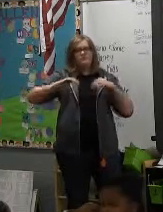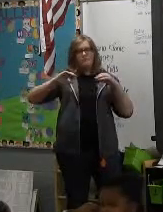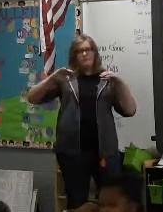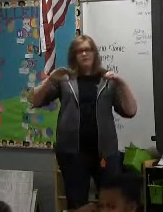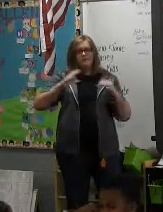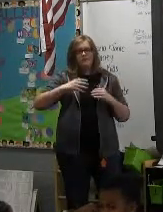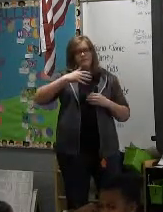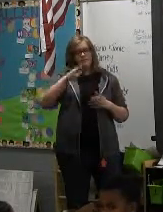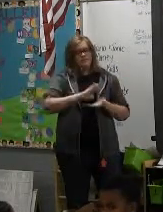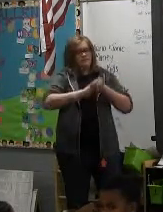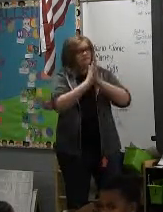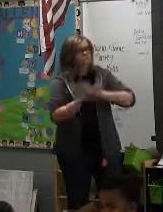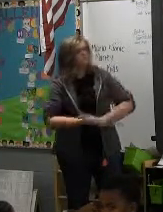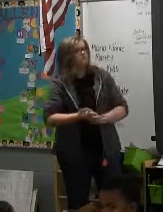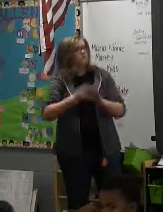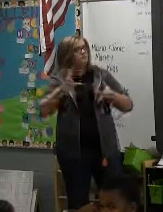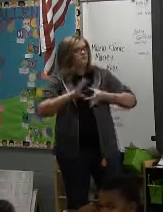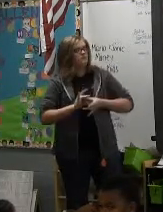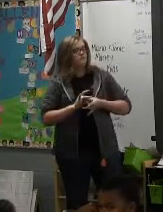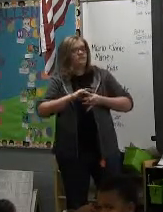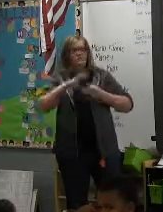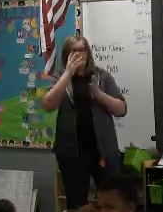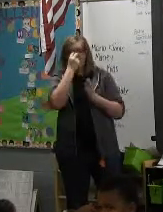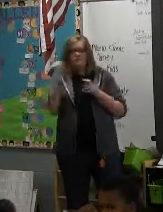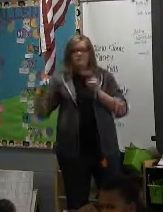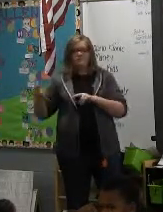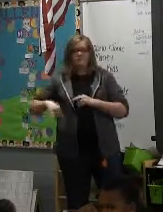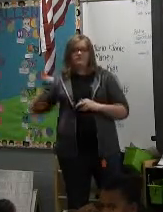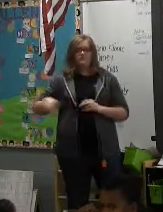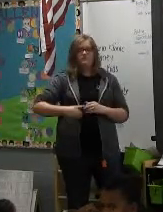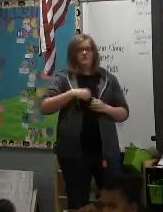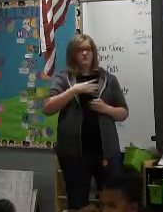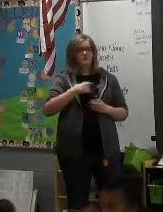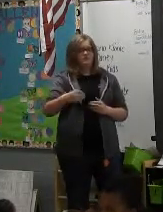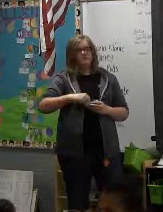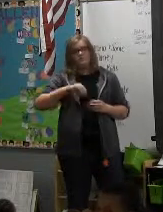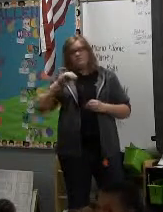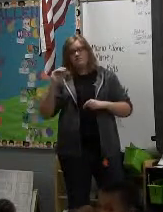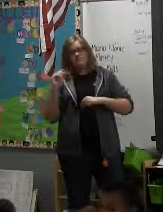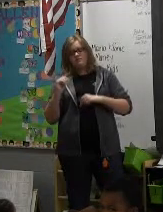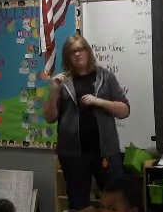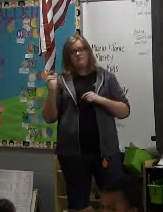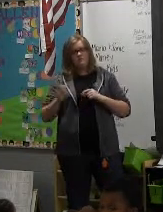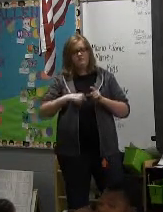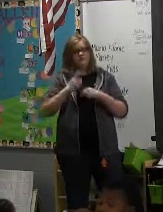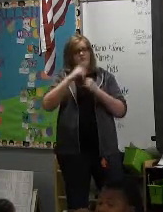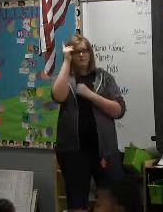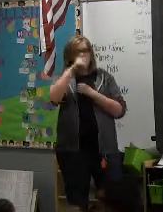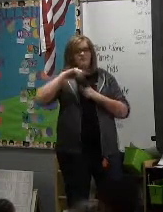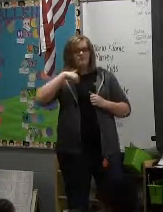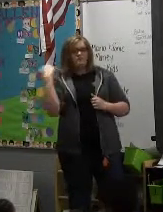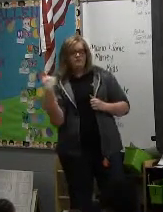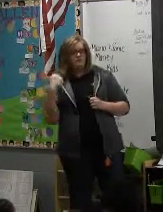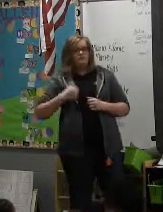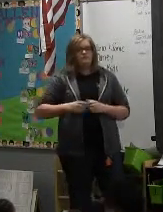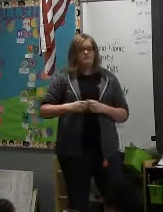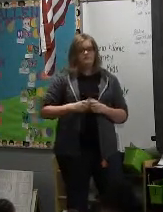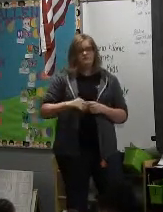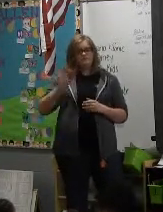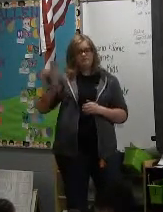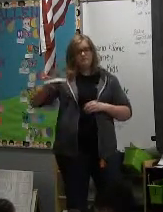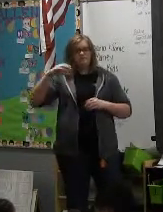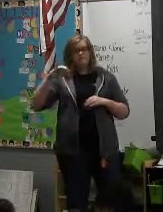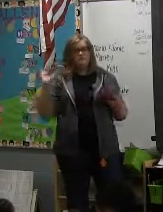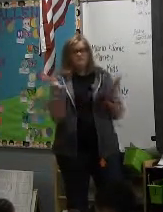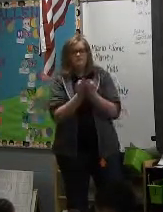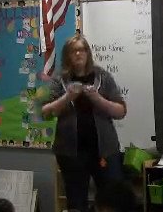the circus, just like everyone else. If his family knew that he wanted to leave